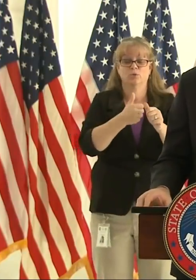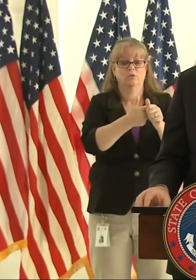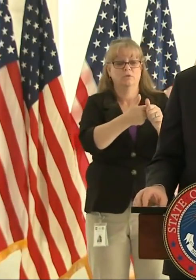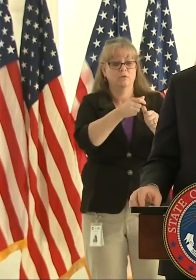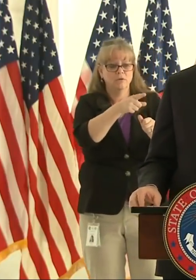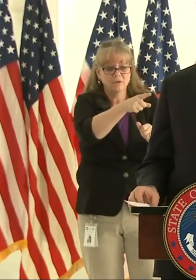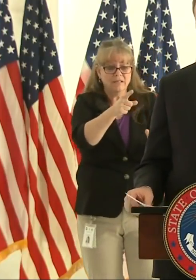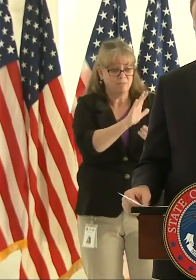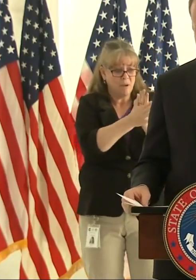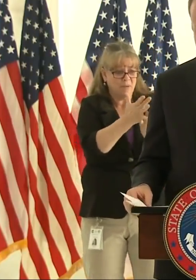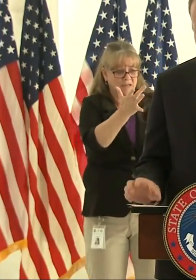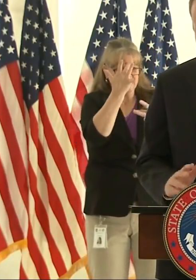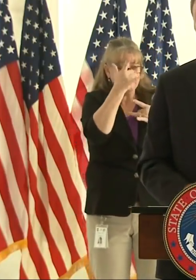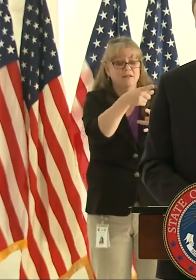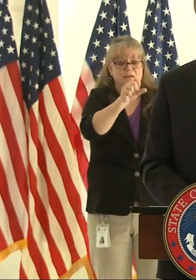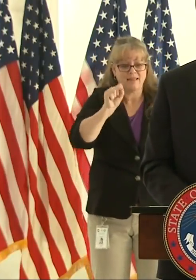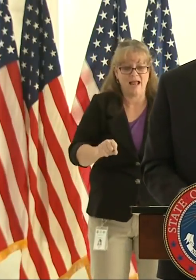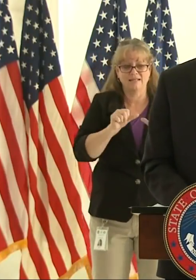please.